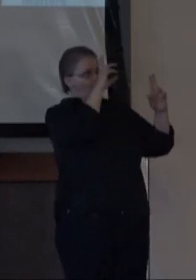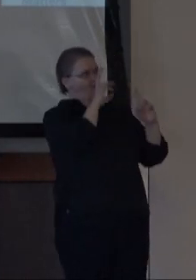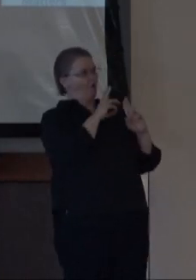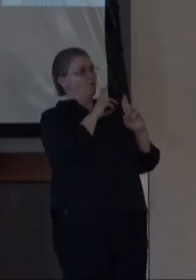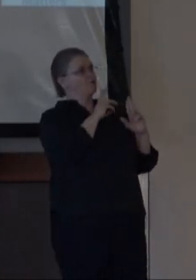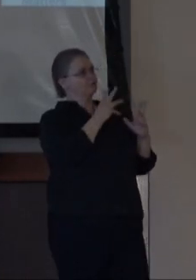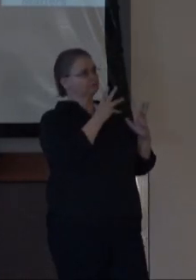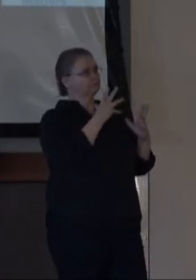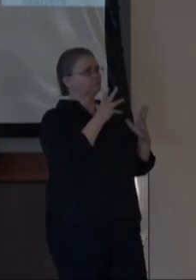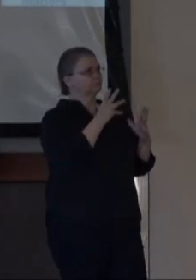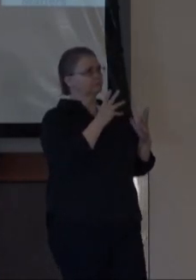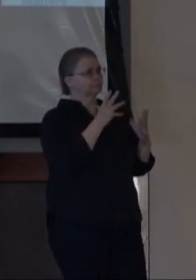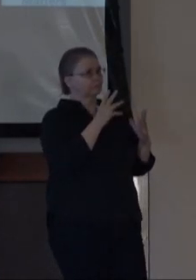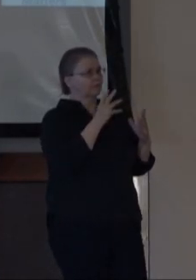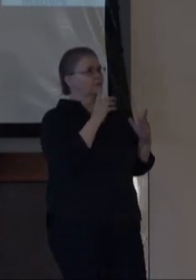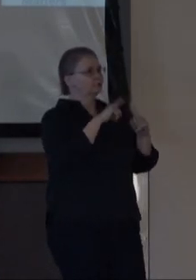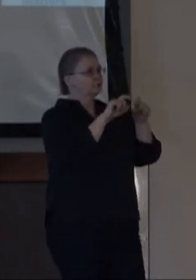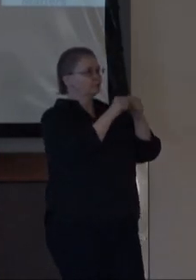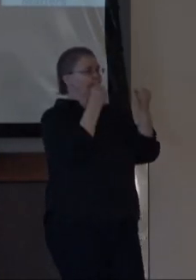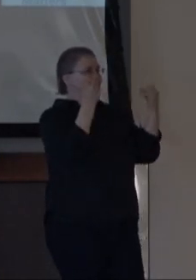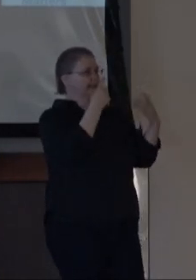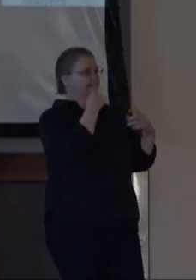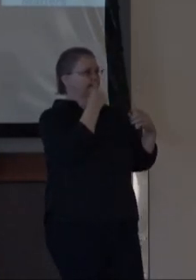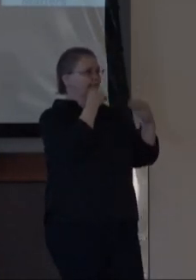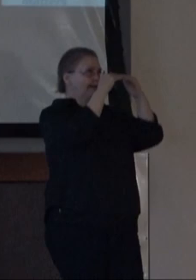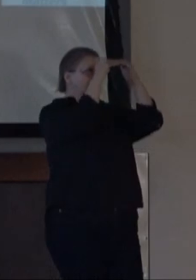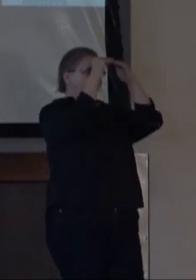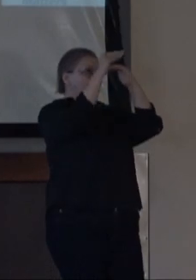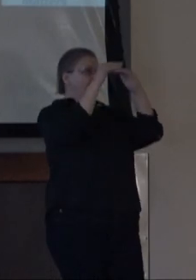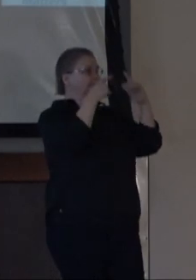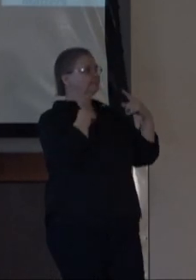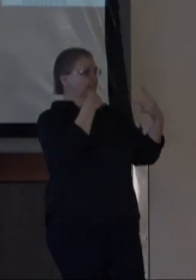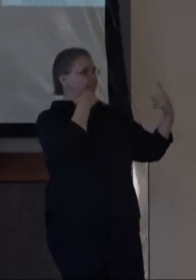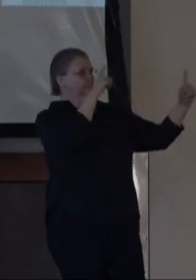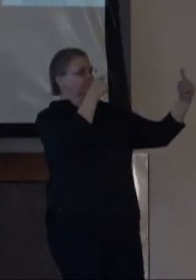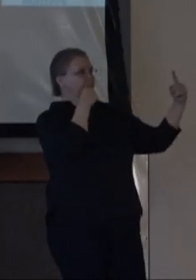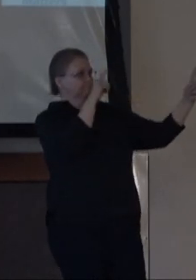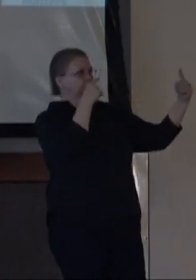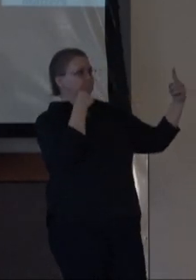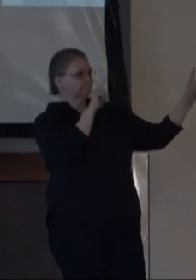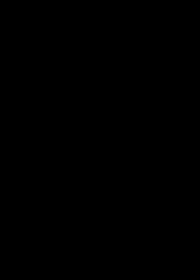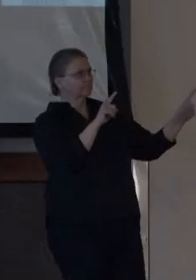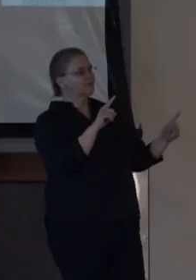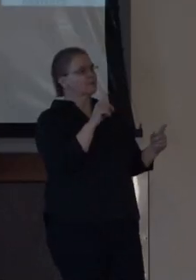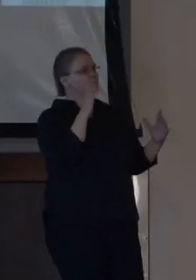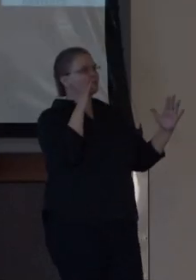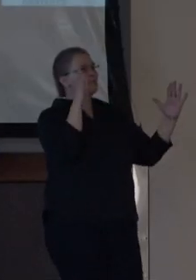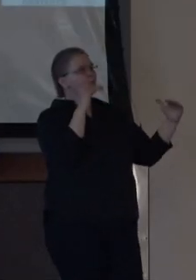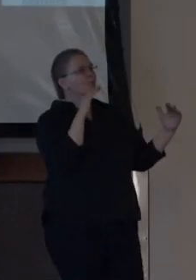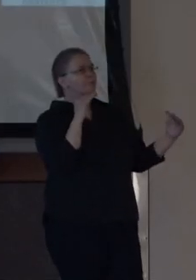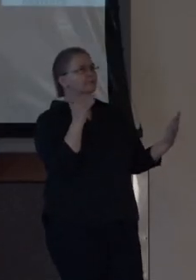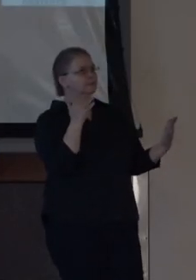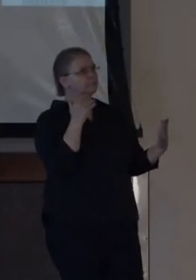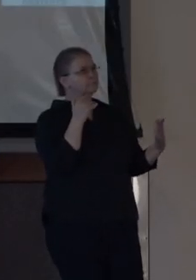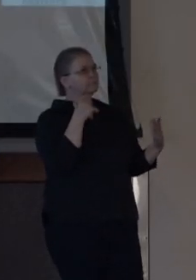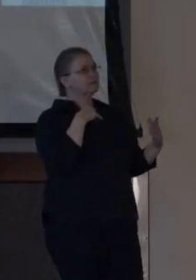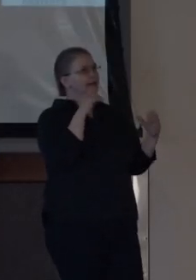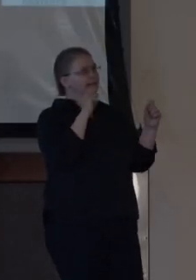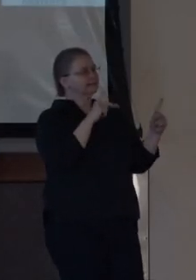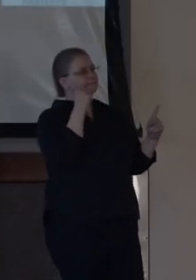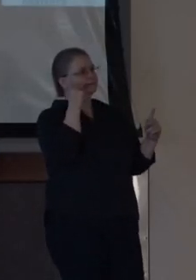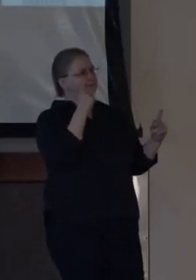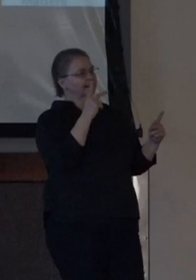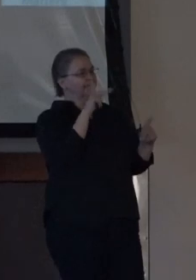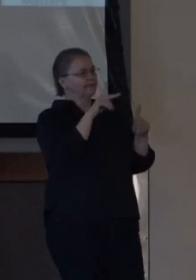breaking many glass ceilings in my 45 years on this planet, and I get to see people walk through